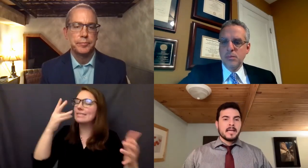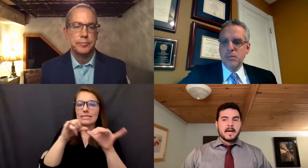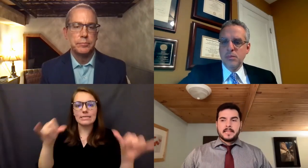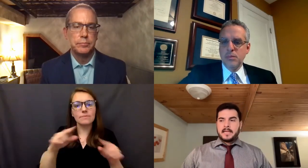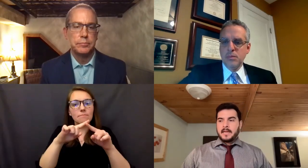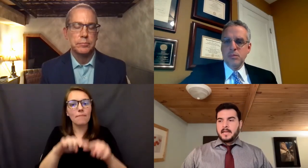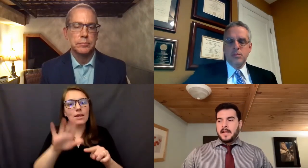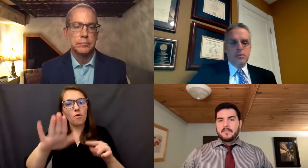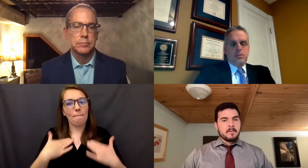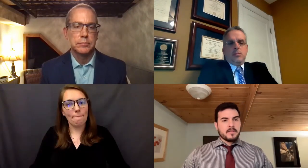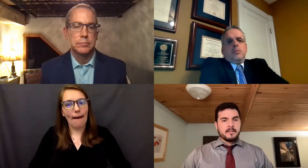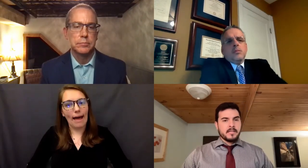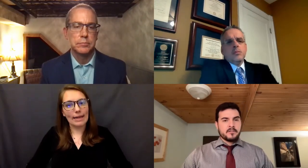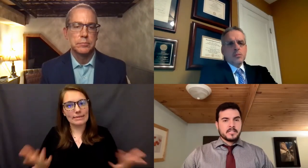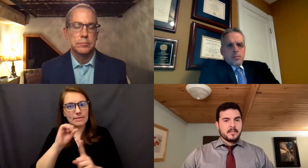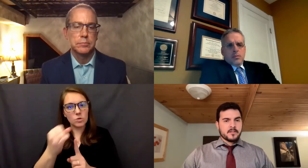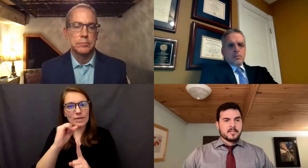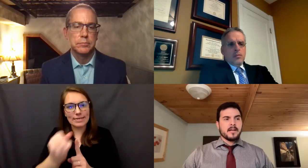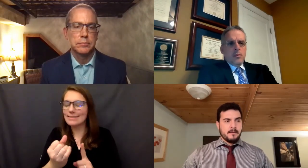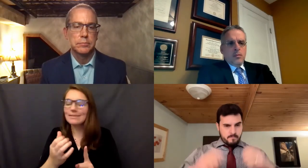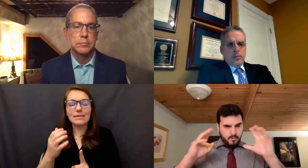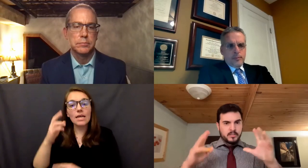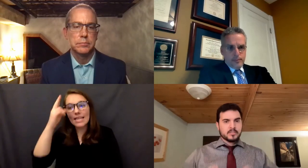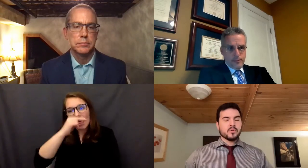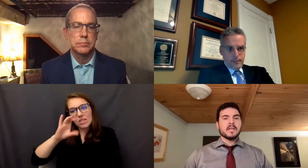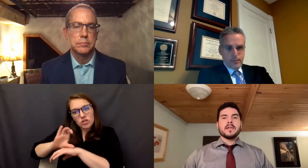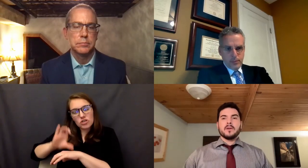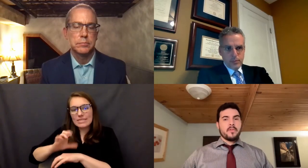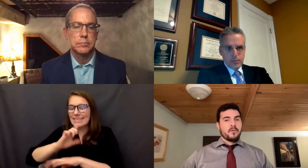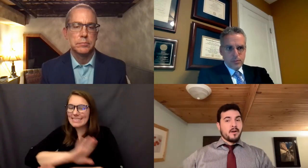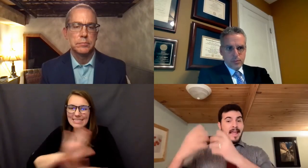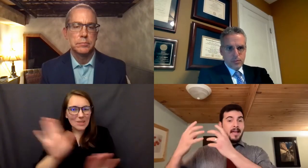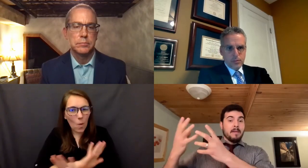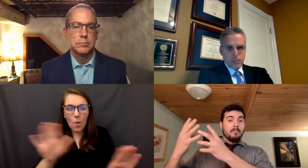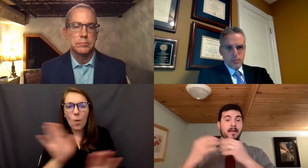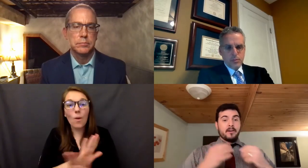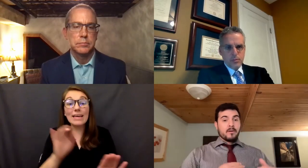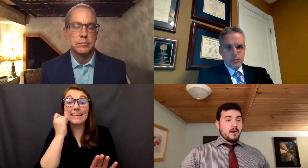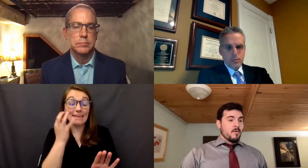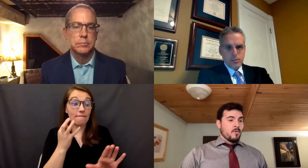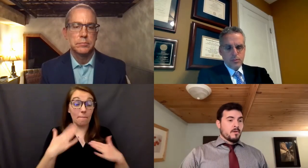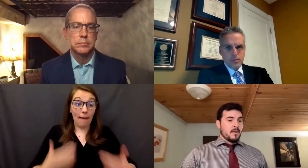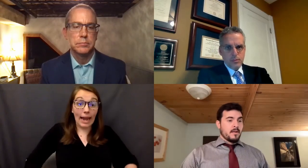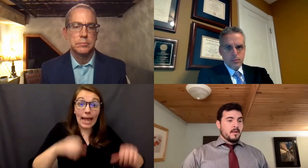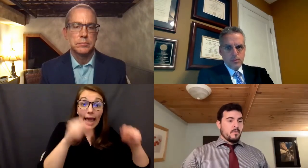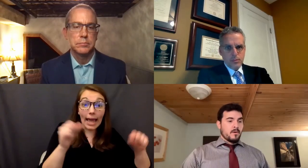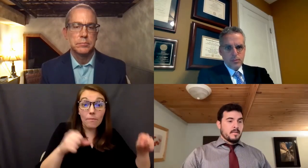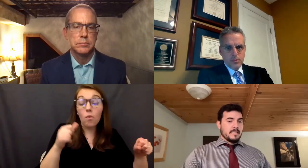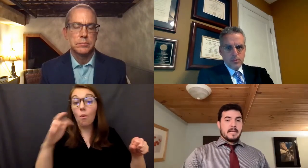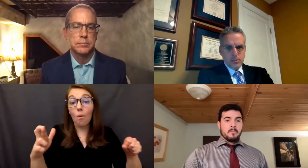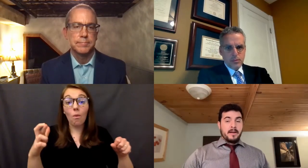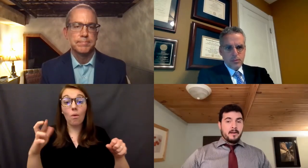body. I think everything about the tradition of the church pushes us towards, you know, whether you're able-bodied